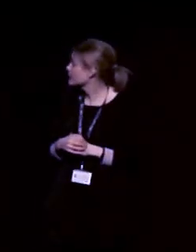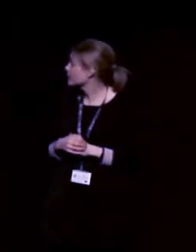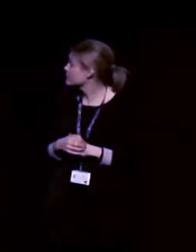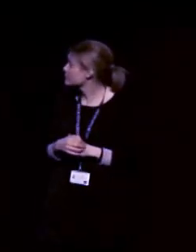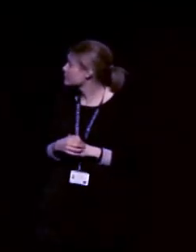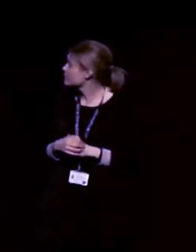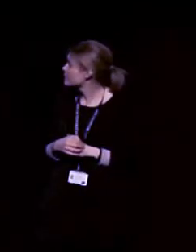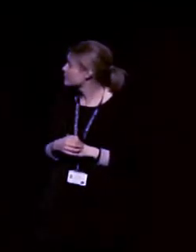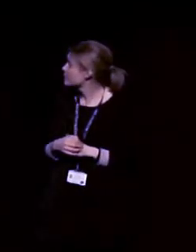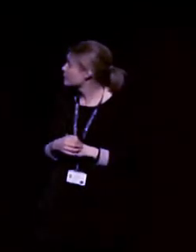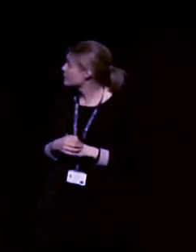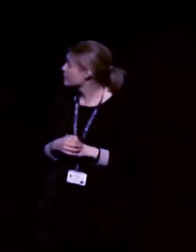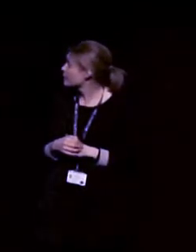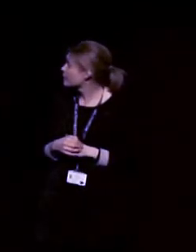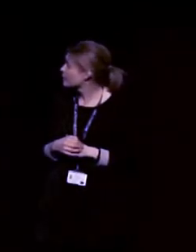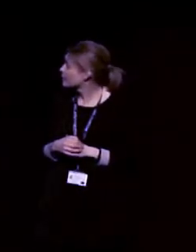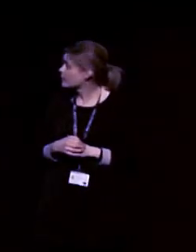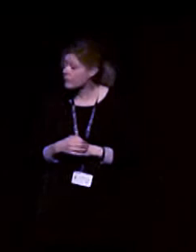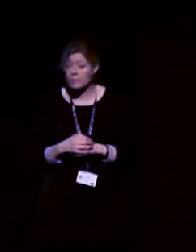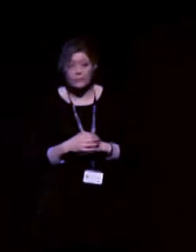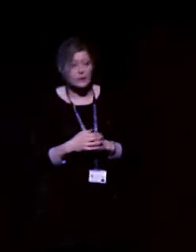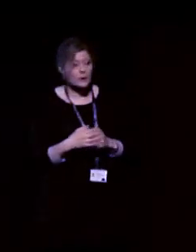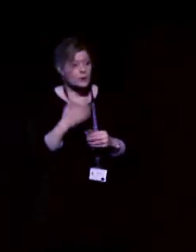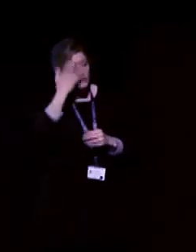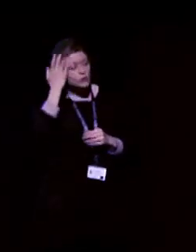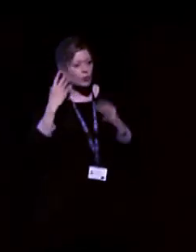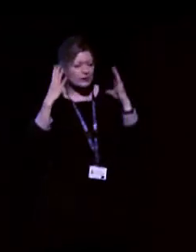So what factors determine noise-induced hearing loss?